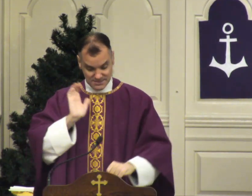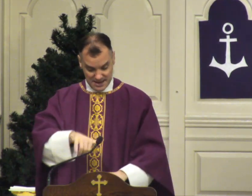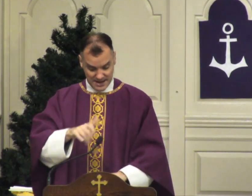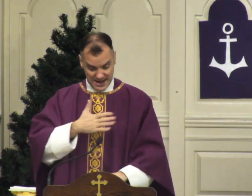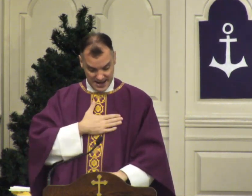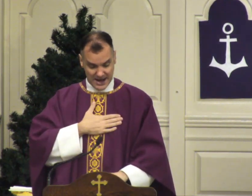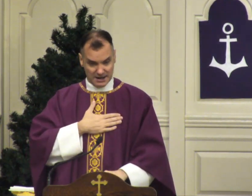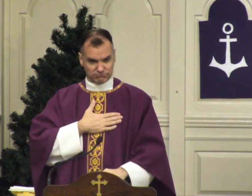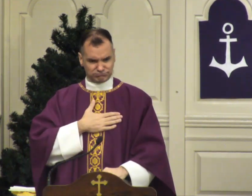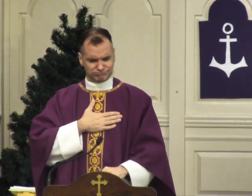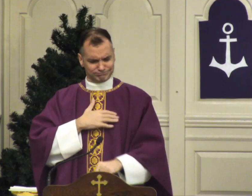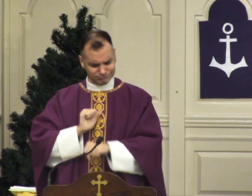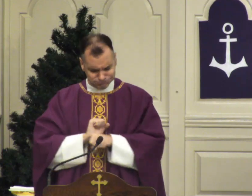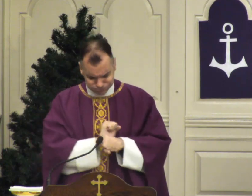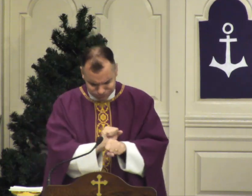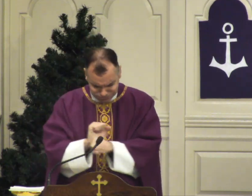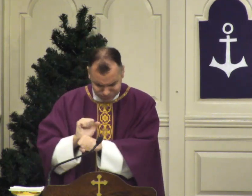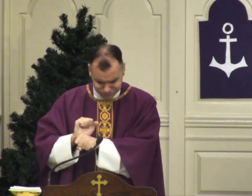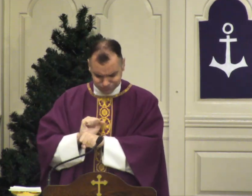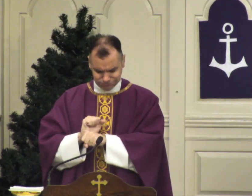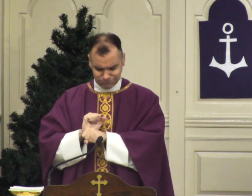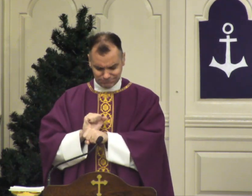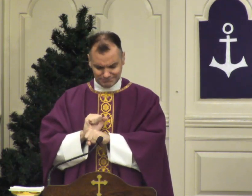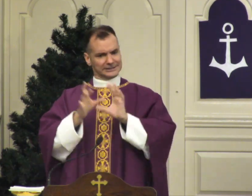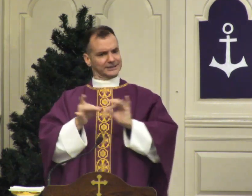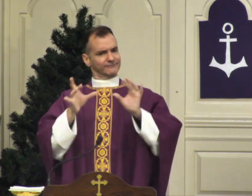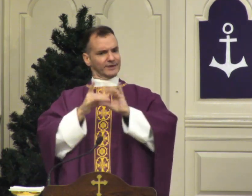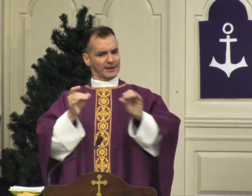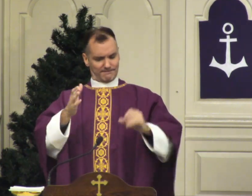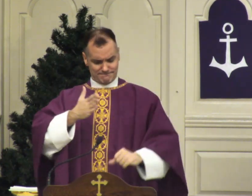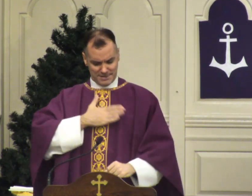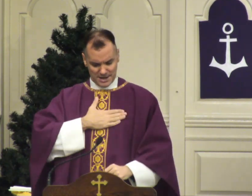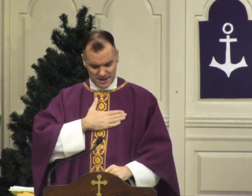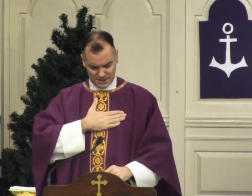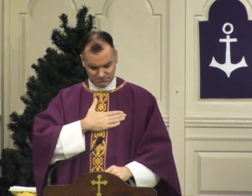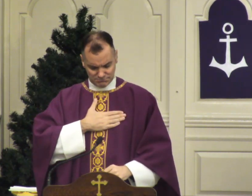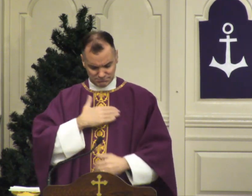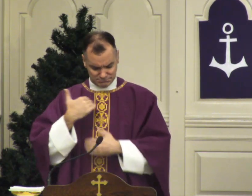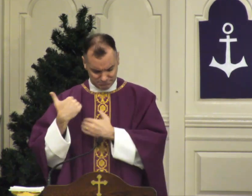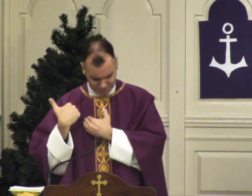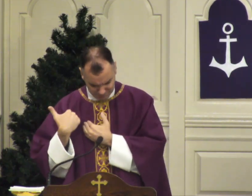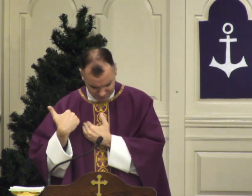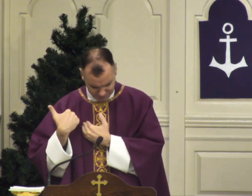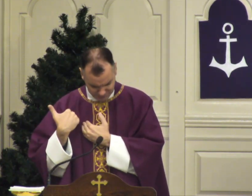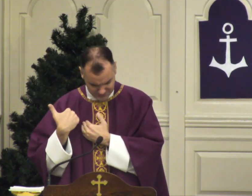these works that I perform, testify on my behalf